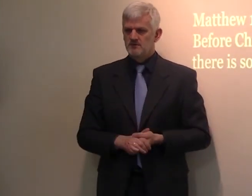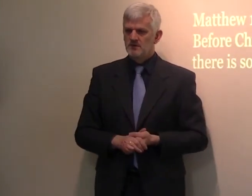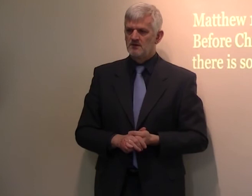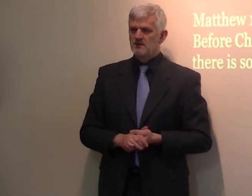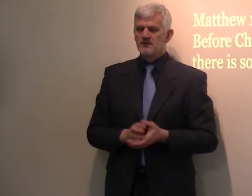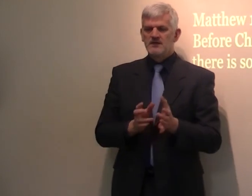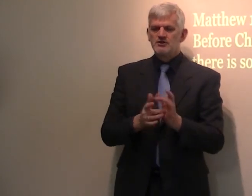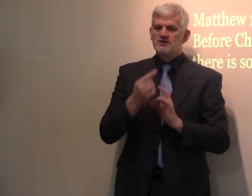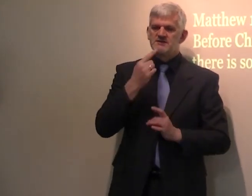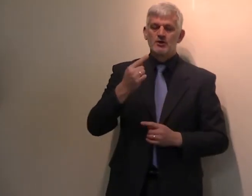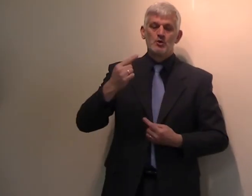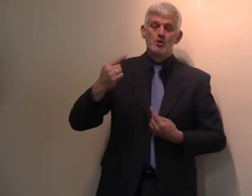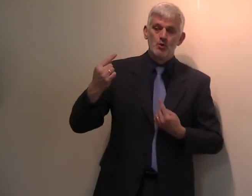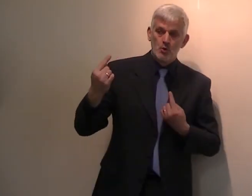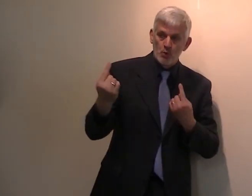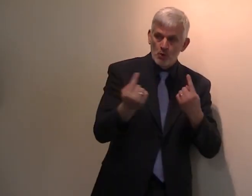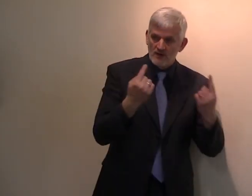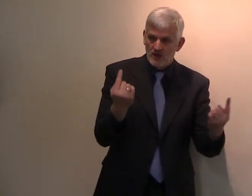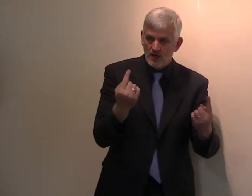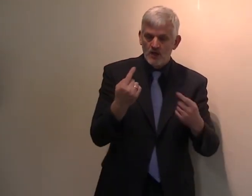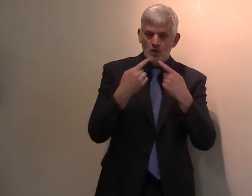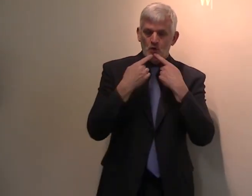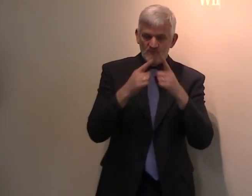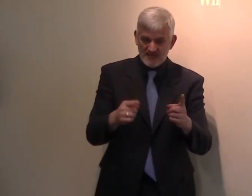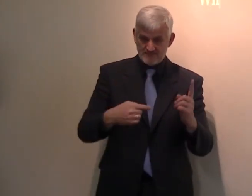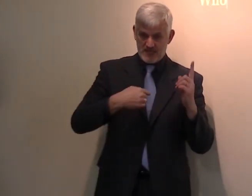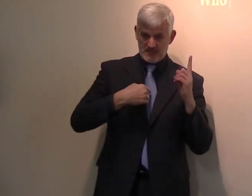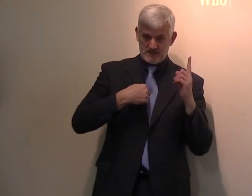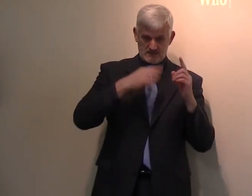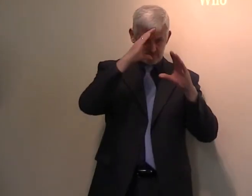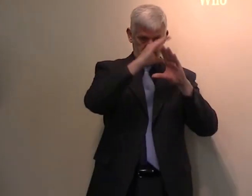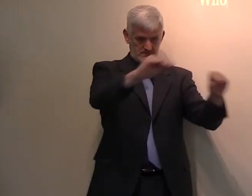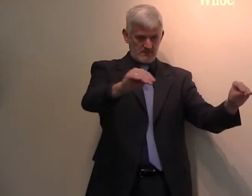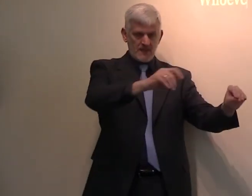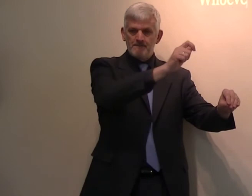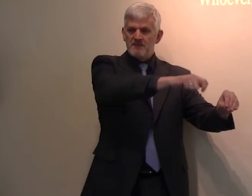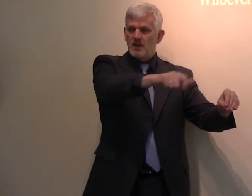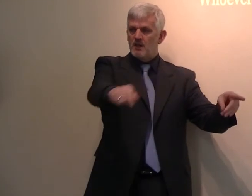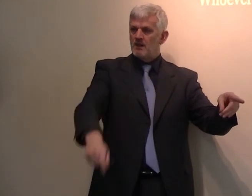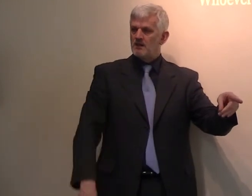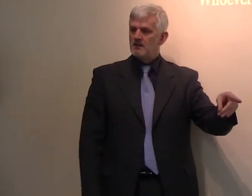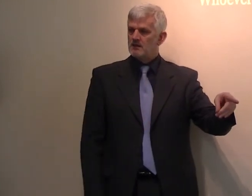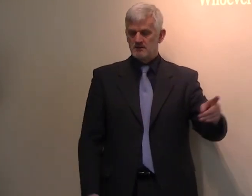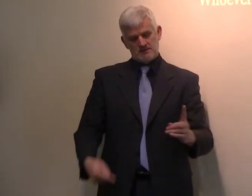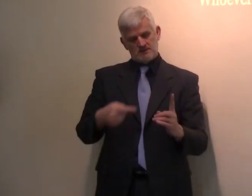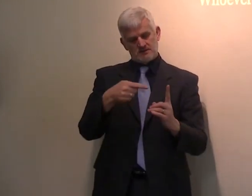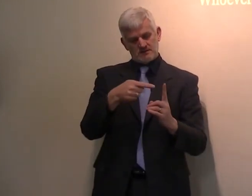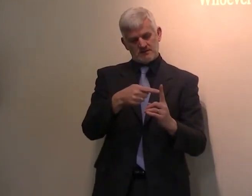Whosoever, therefore, shall confess me before men, him will I confess